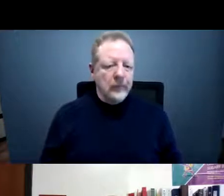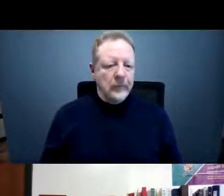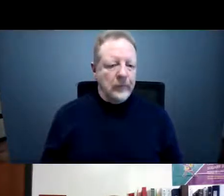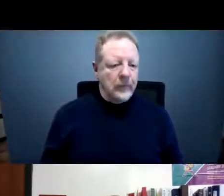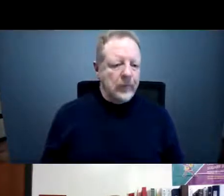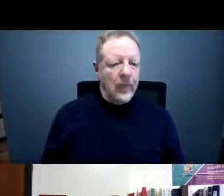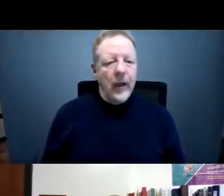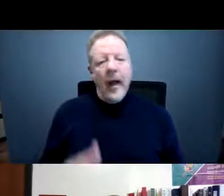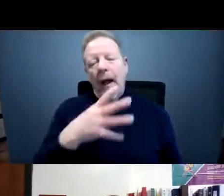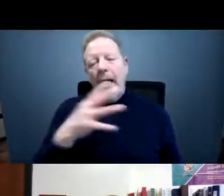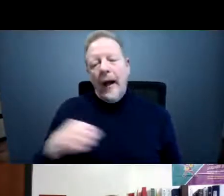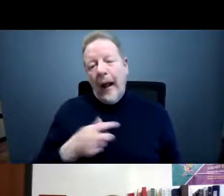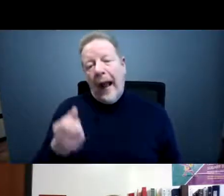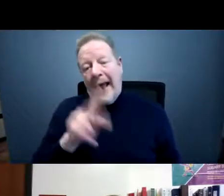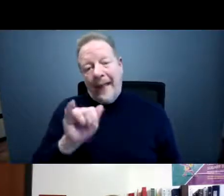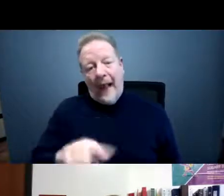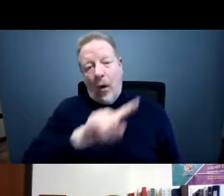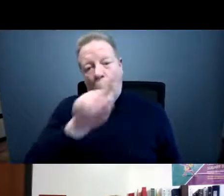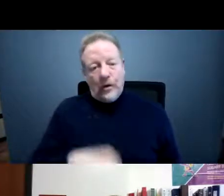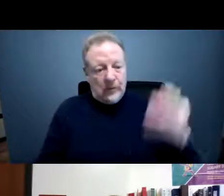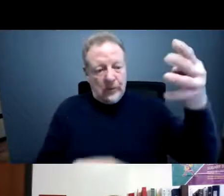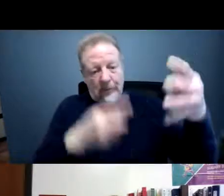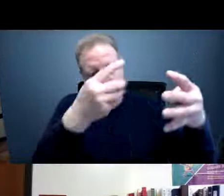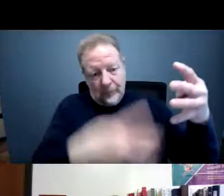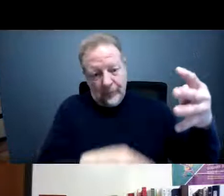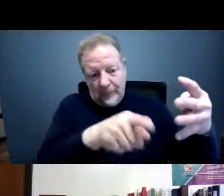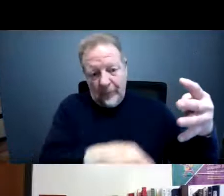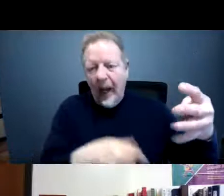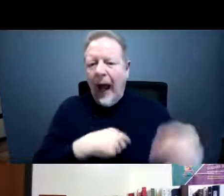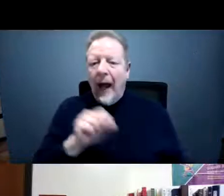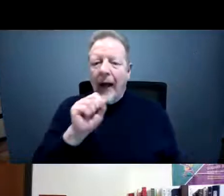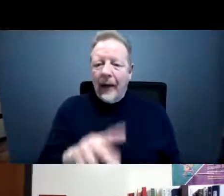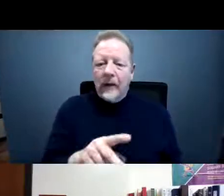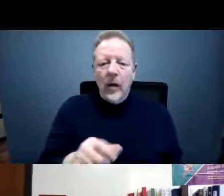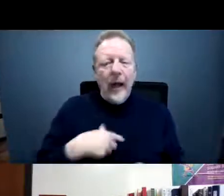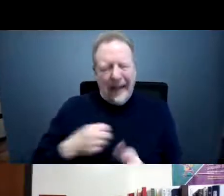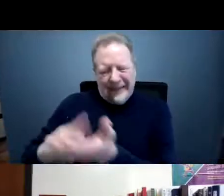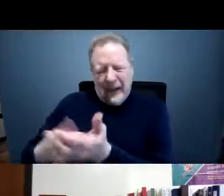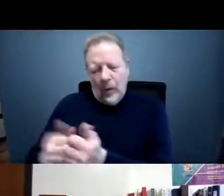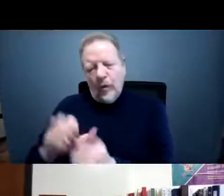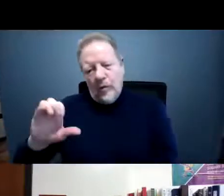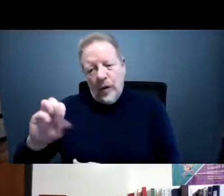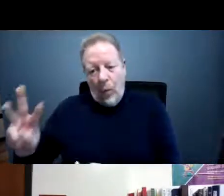And I asked these questions. I did some research, and I also went over them with Christine to,